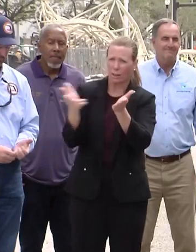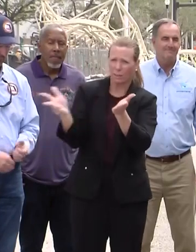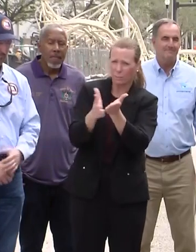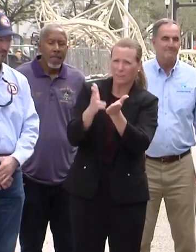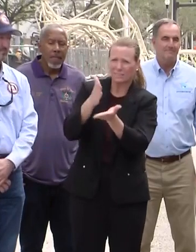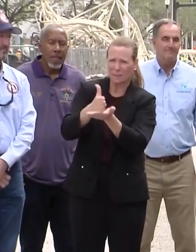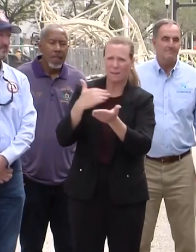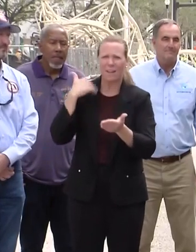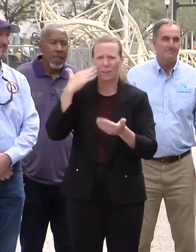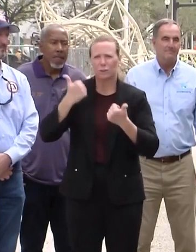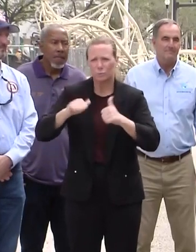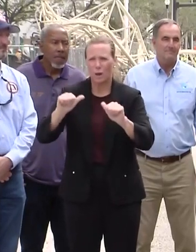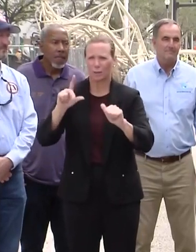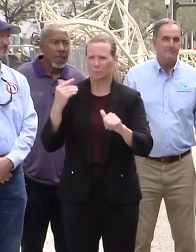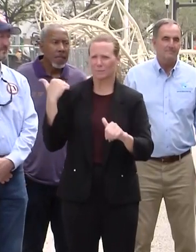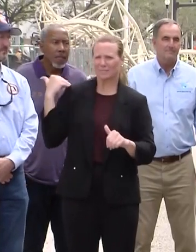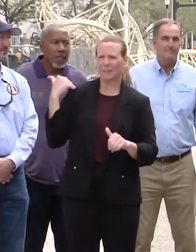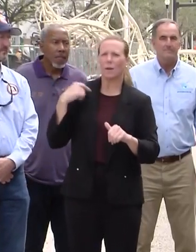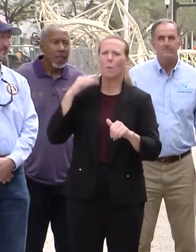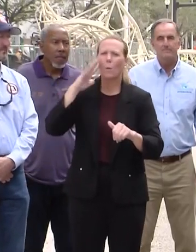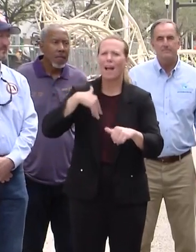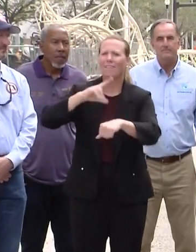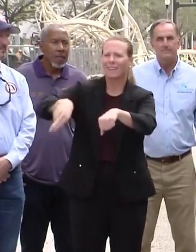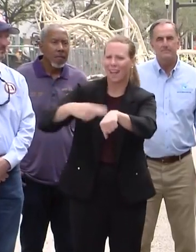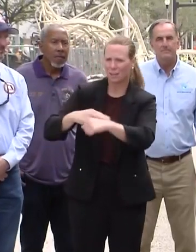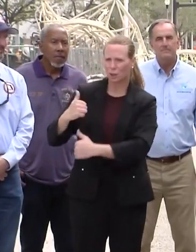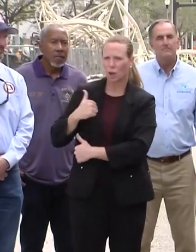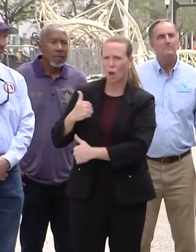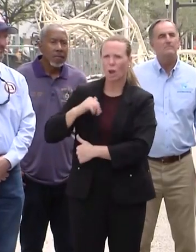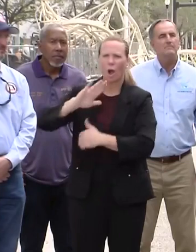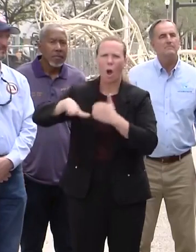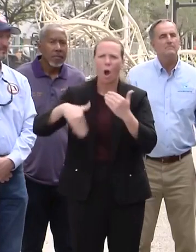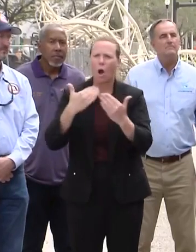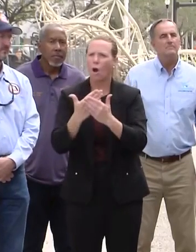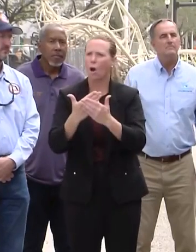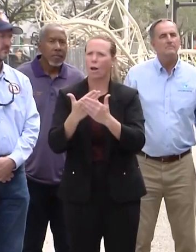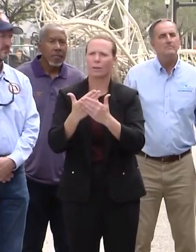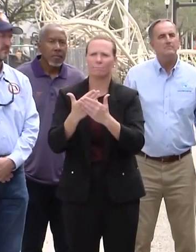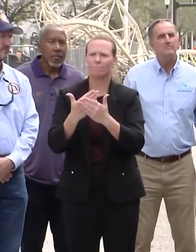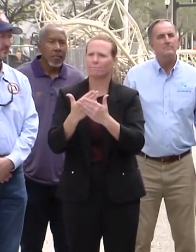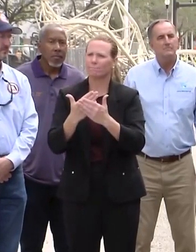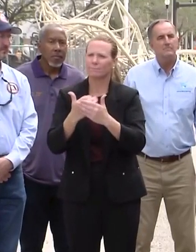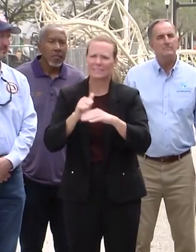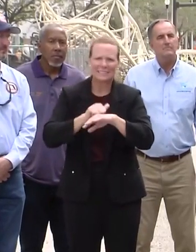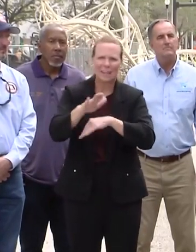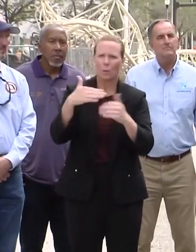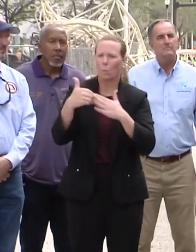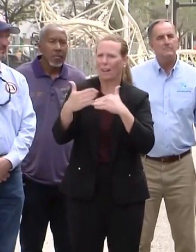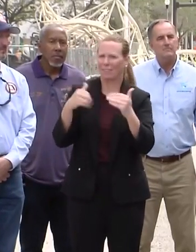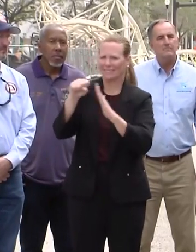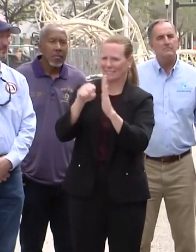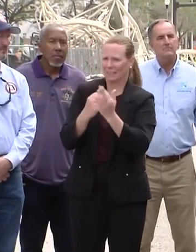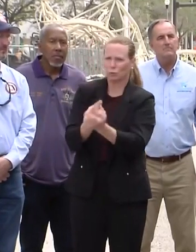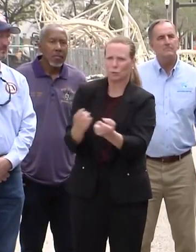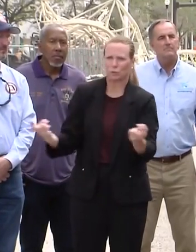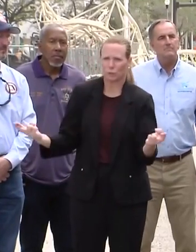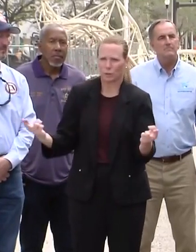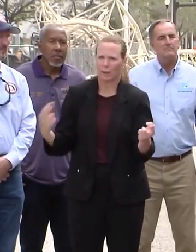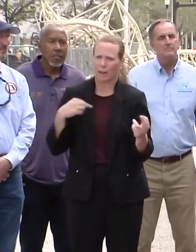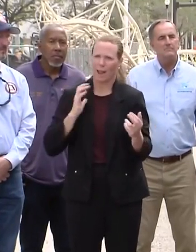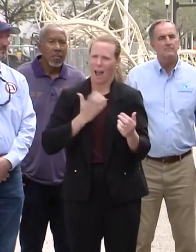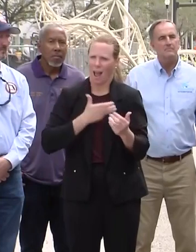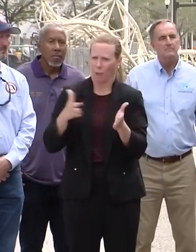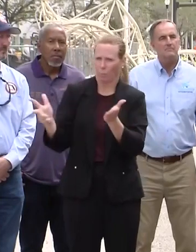earlier, we will have our National Guard and I'll mobilize whatever state resources at our ports to make sure supplies keep coming